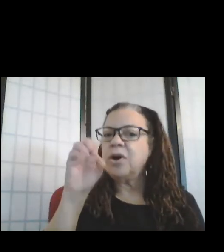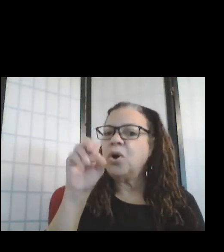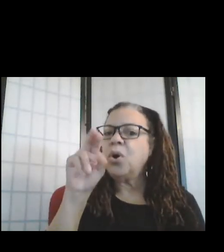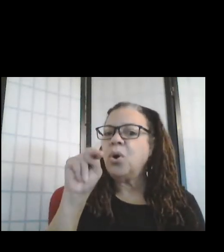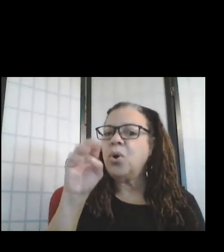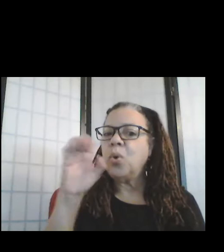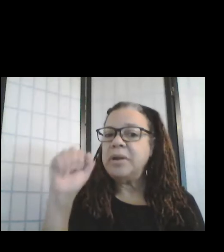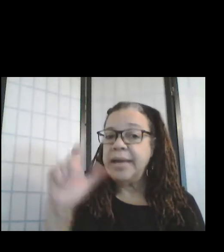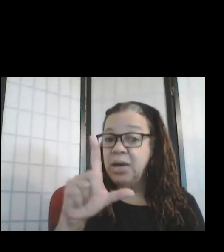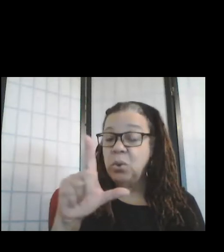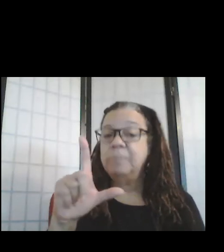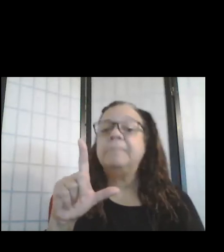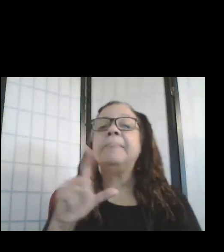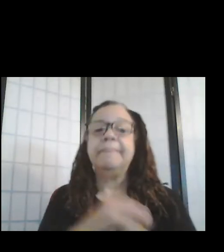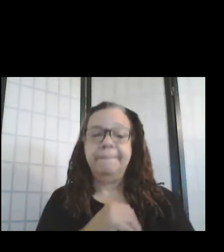Dear Jennifer O'Neill.